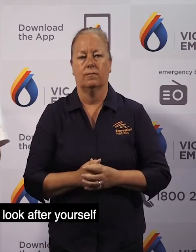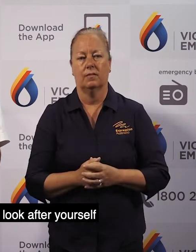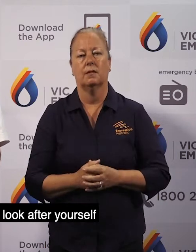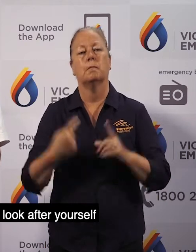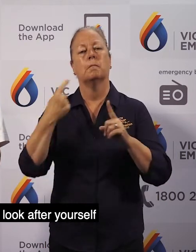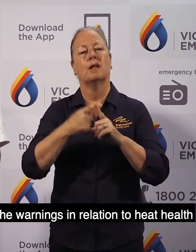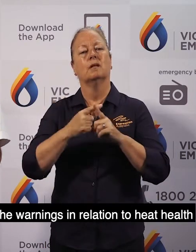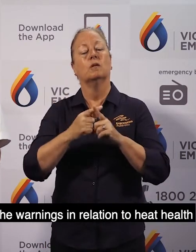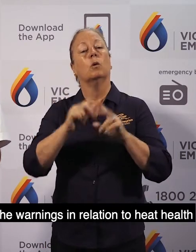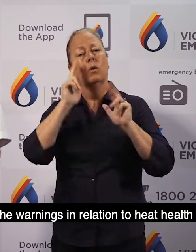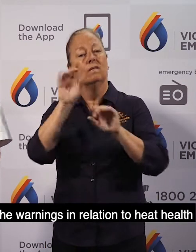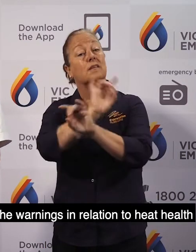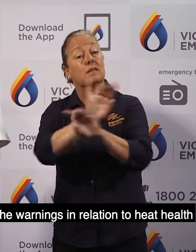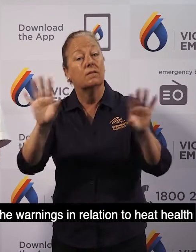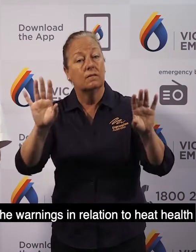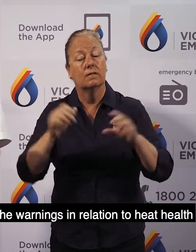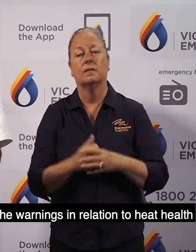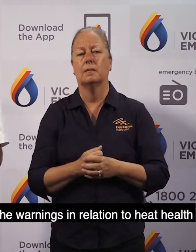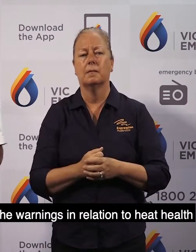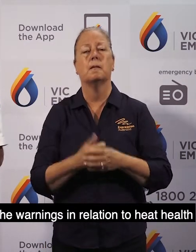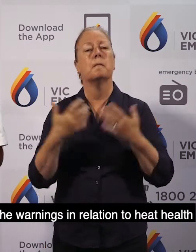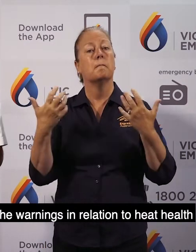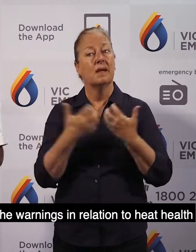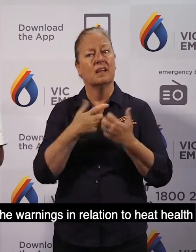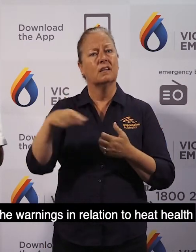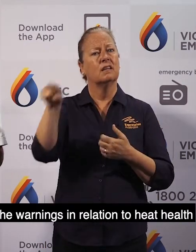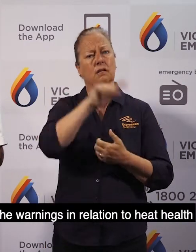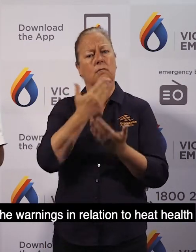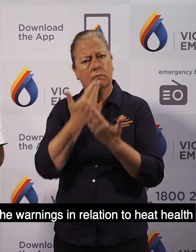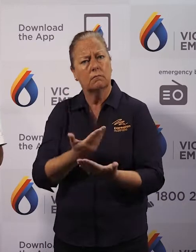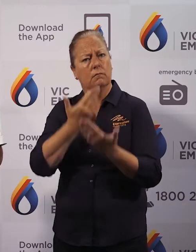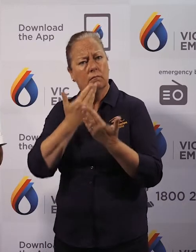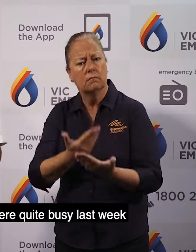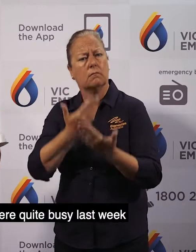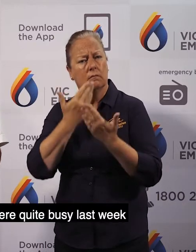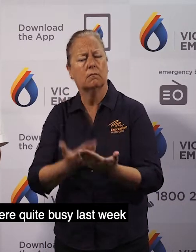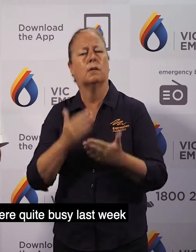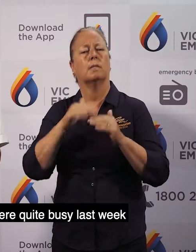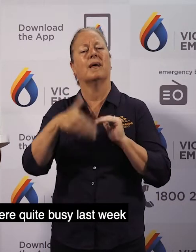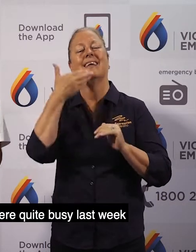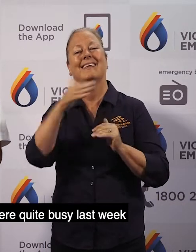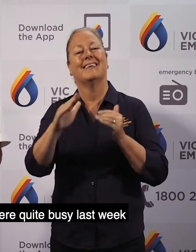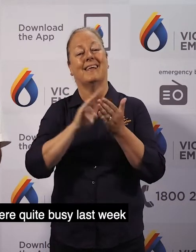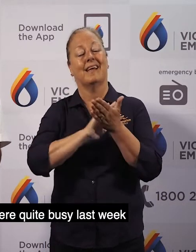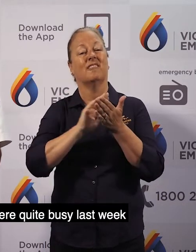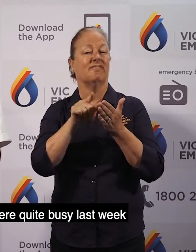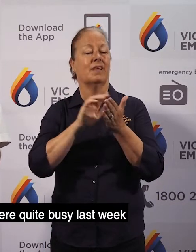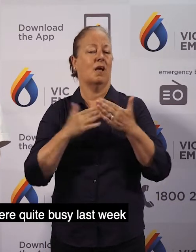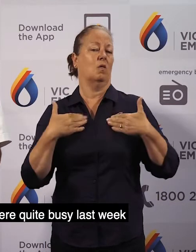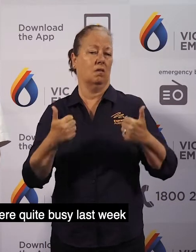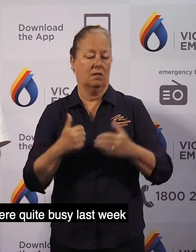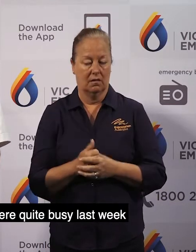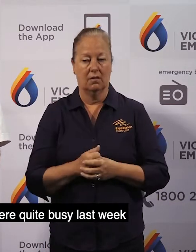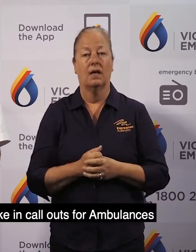yourself. And again, I think that people have been heeding the warnings in relation to heat health. Ambulance Victoria were quite